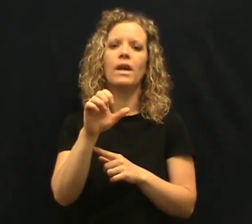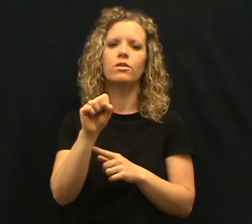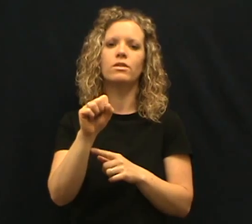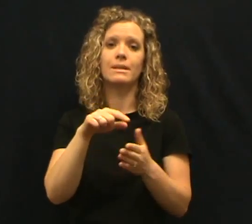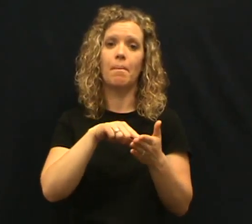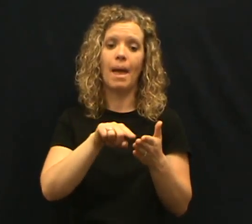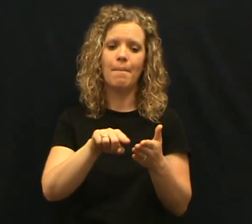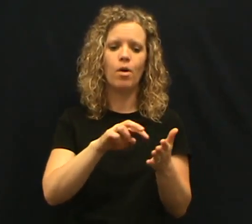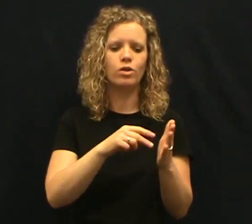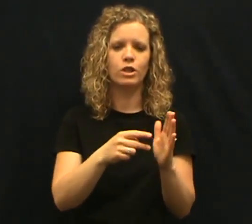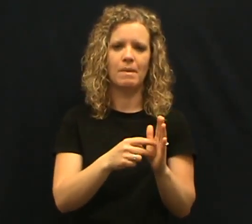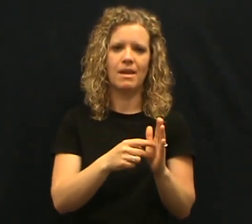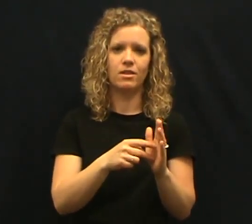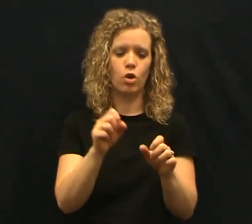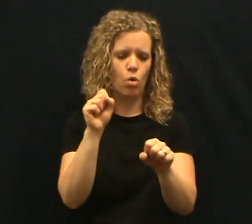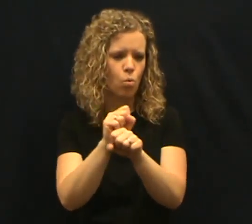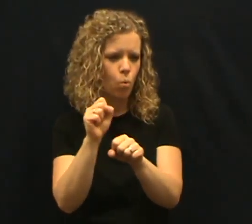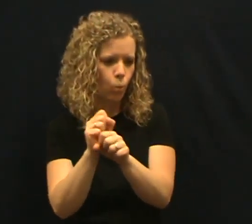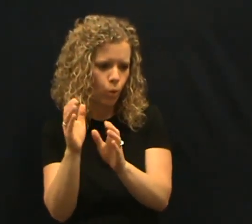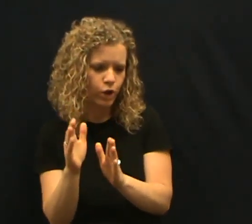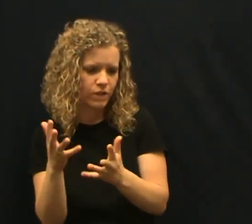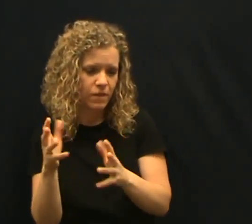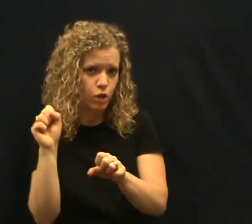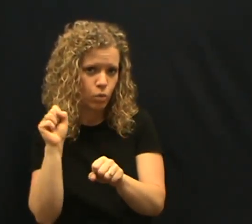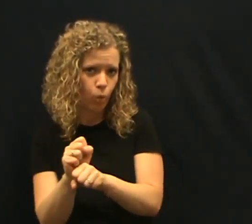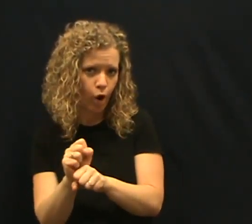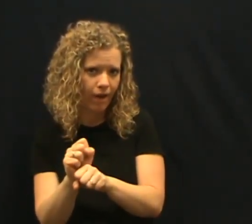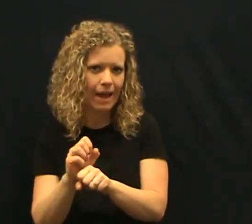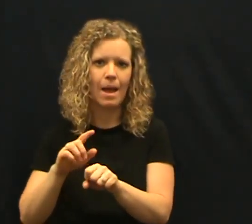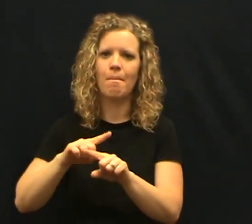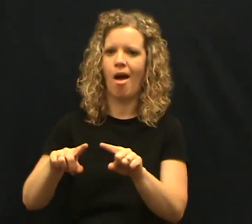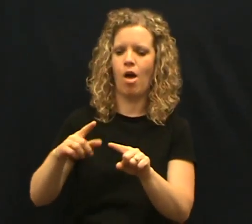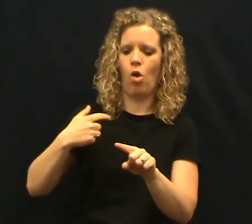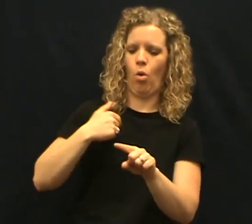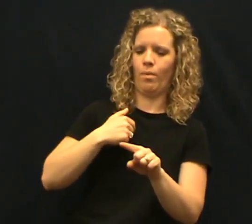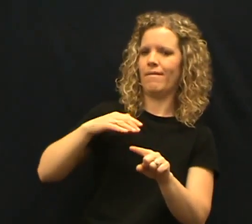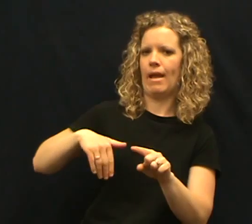been paid yet at the end of the month would be recorded with a debit to wages payable,